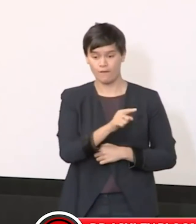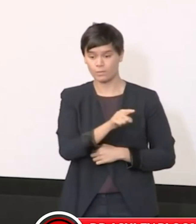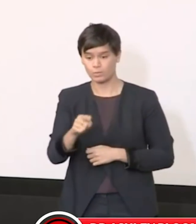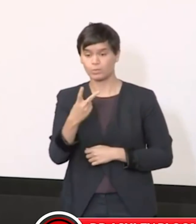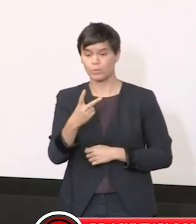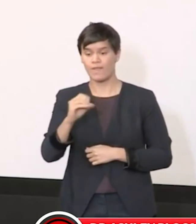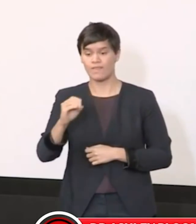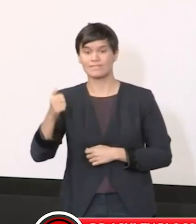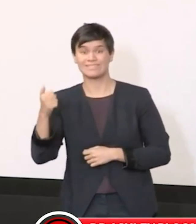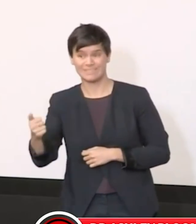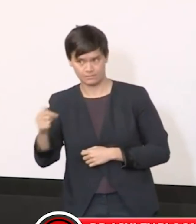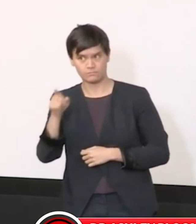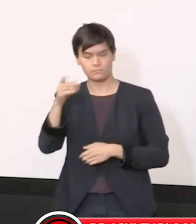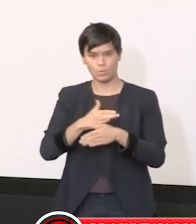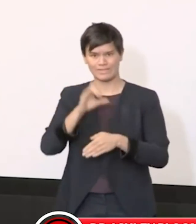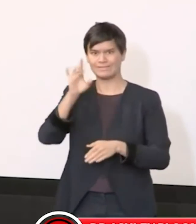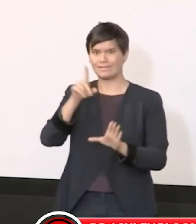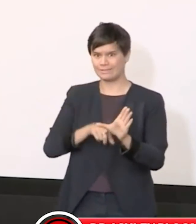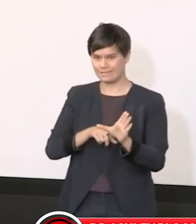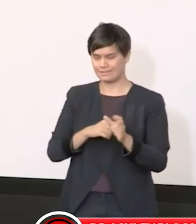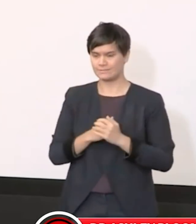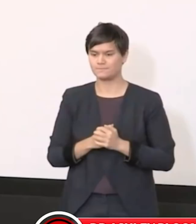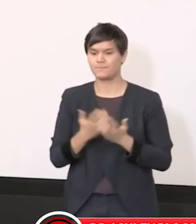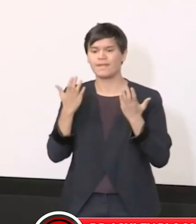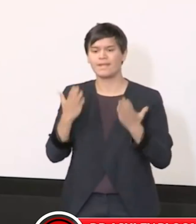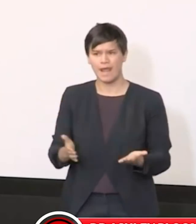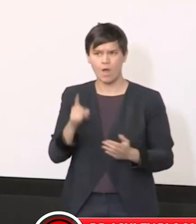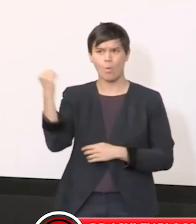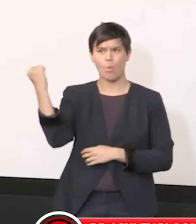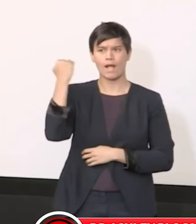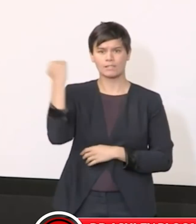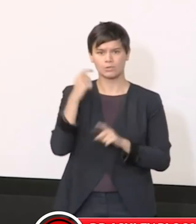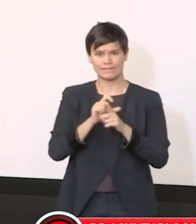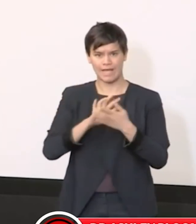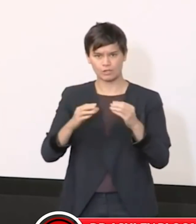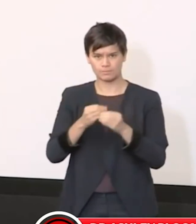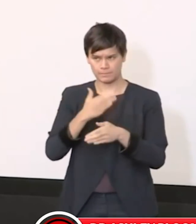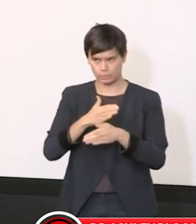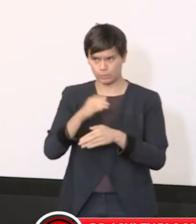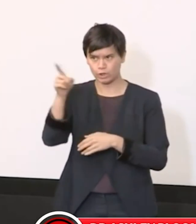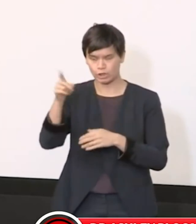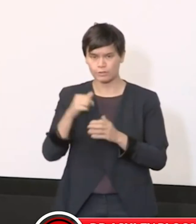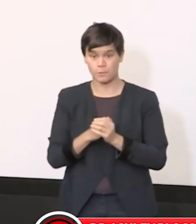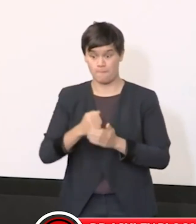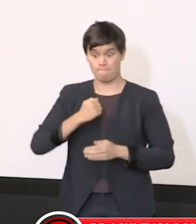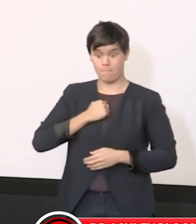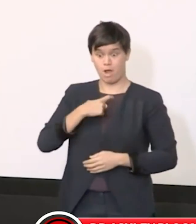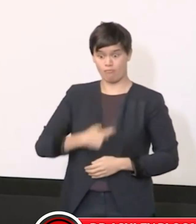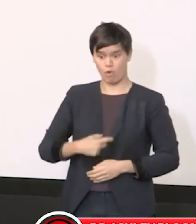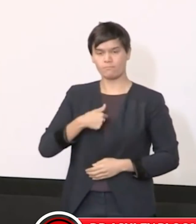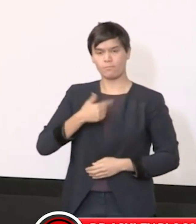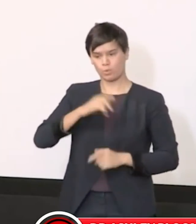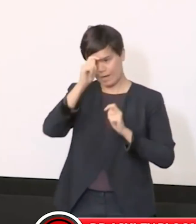health as the current Commissioner at Waikato District Health Board. And in my role, I fully appreciate all those who've gone